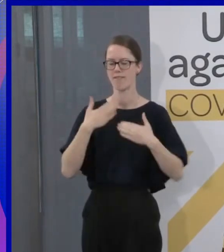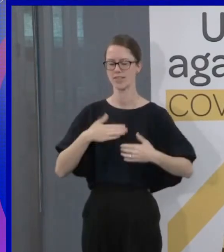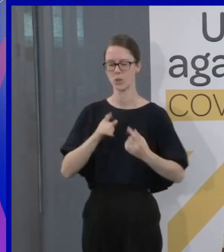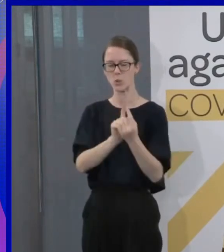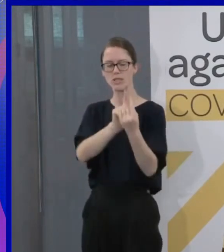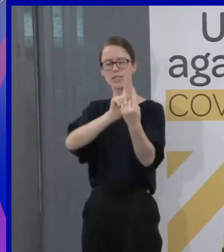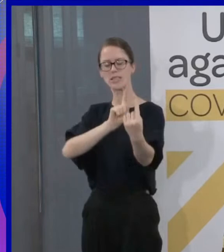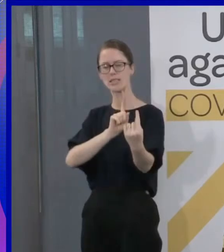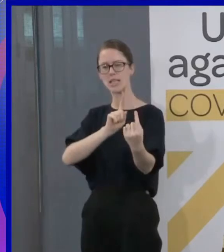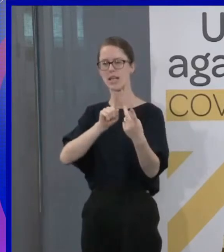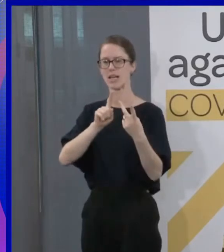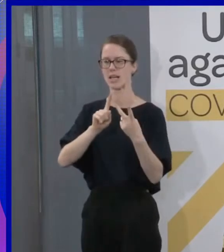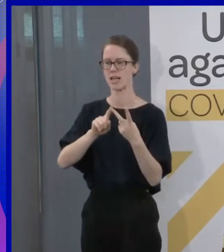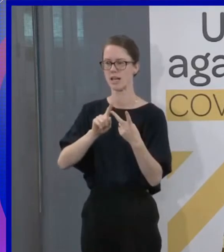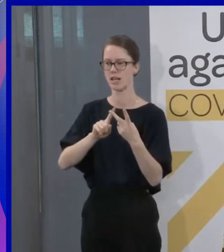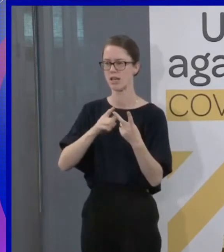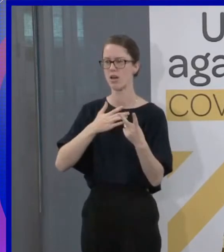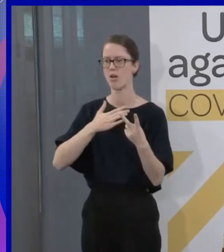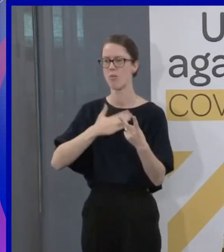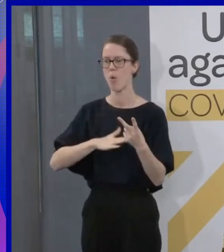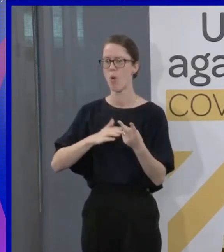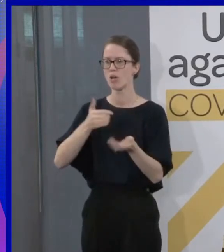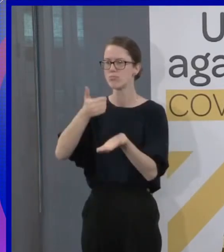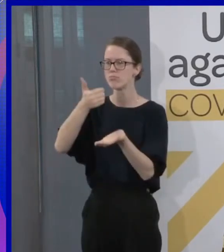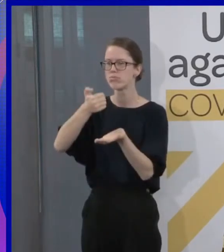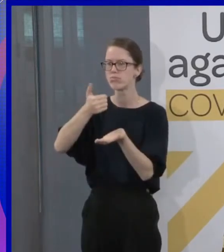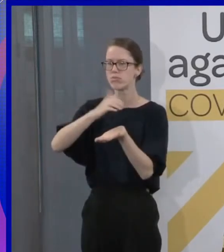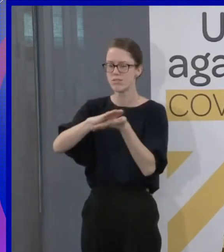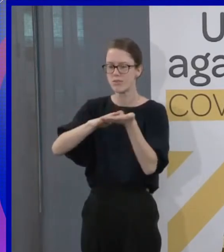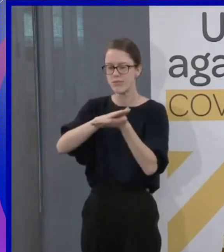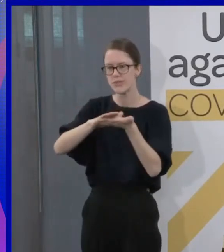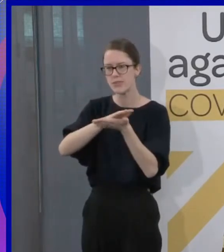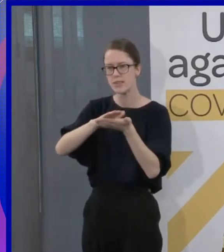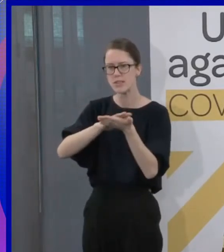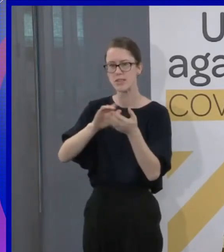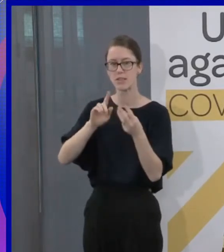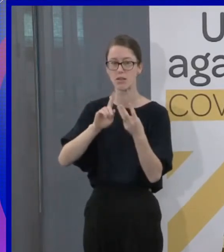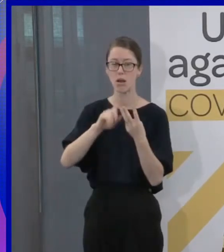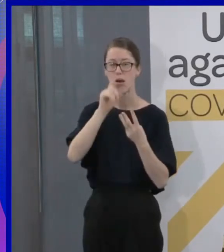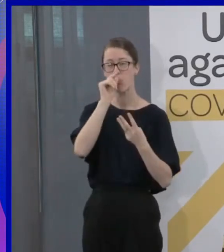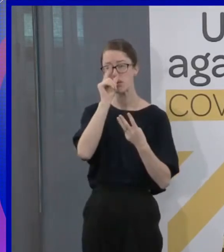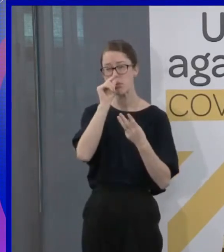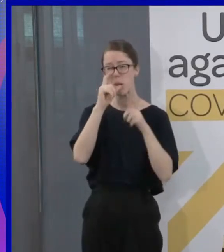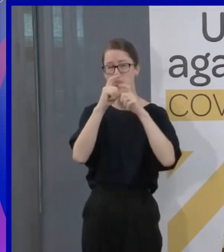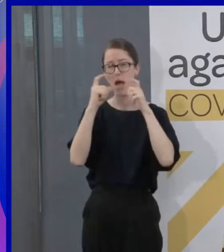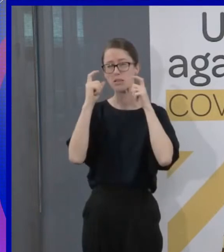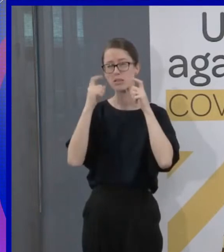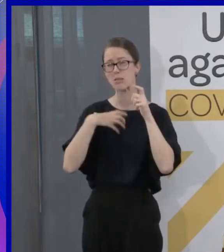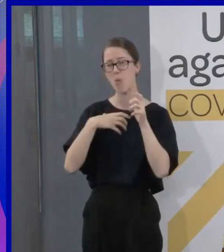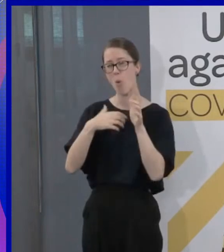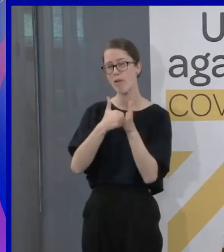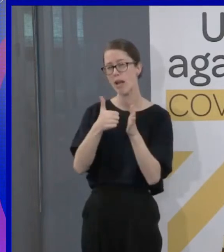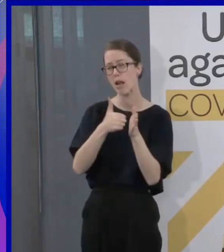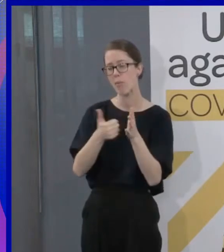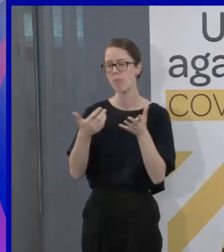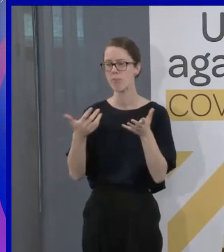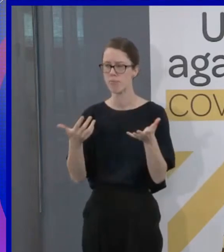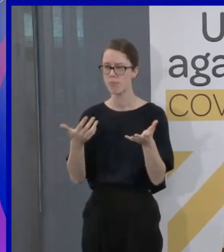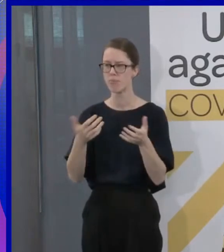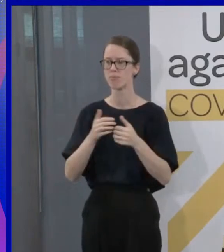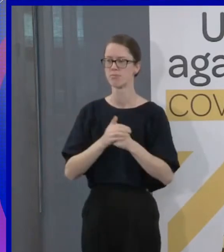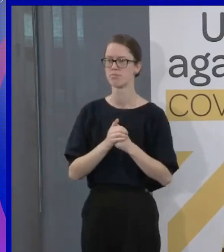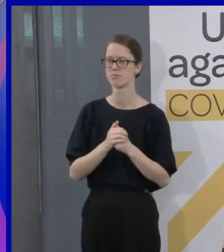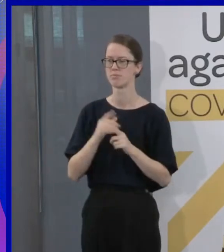more frequent availability and use of hand gels, possibly even use of masks in some settings,